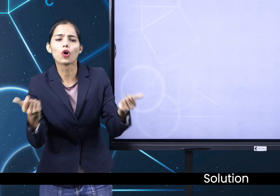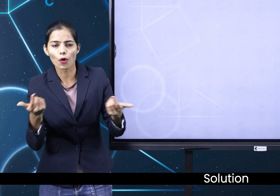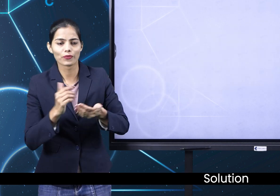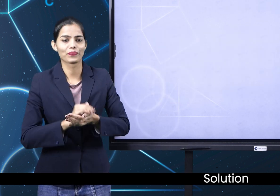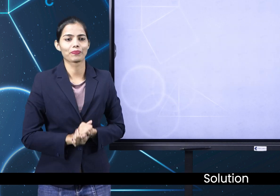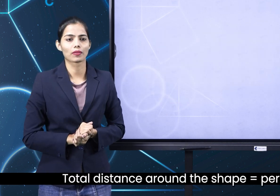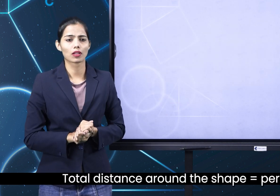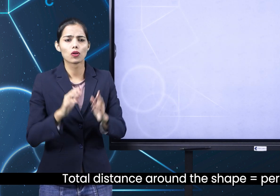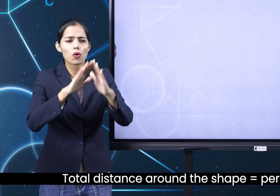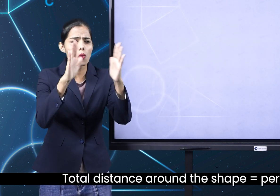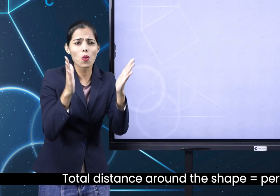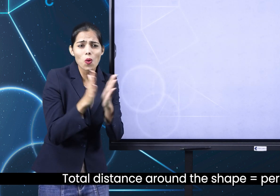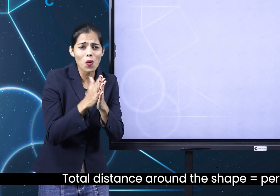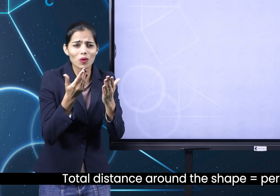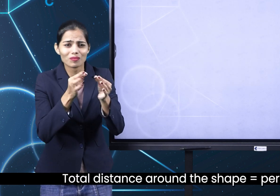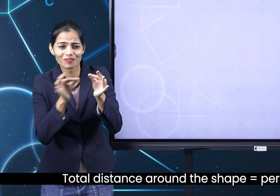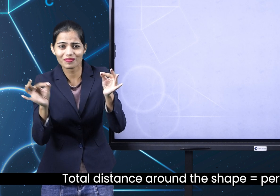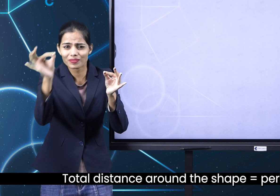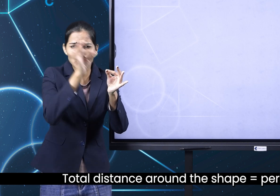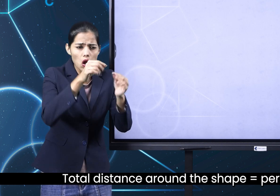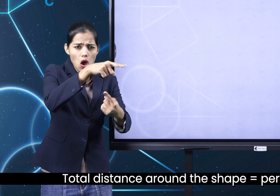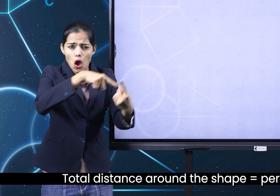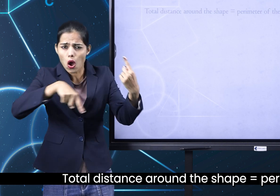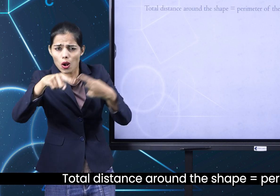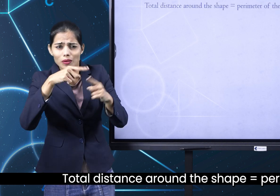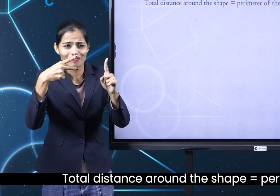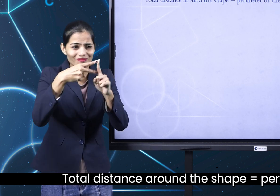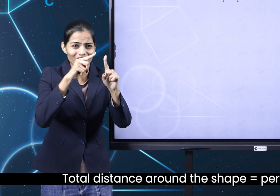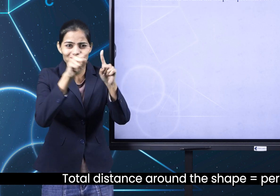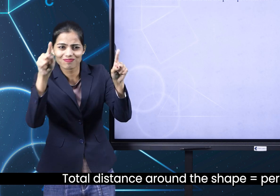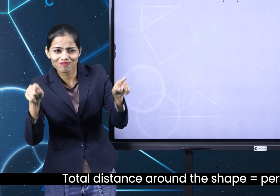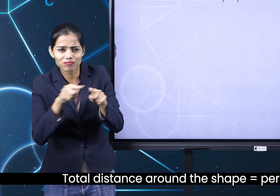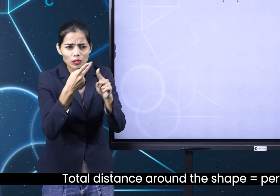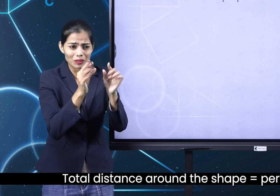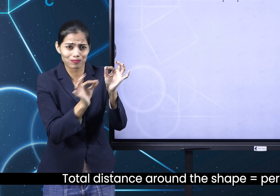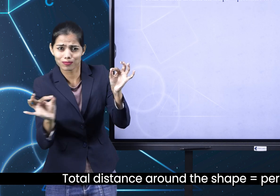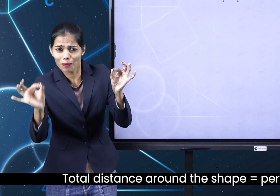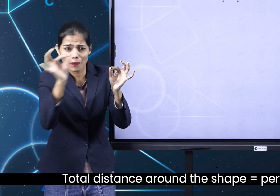Solution. Total distance around the shape is equal to perimeter of the shape.